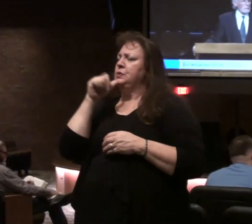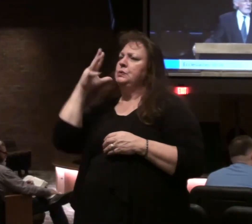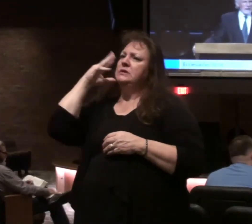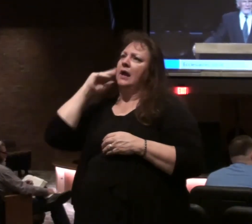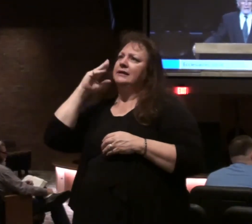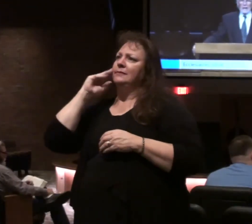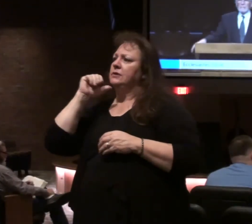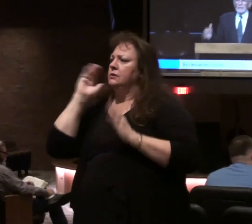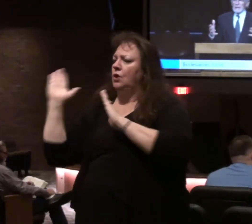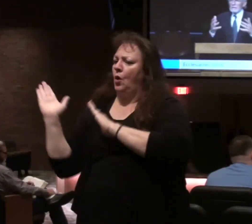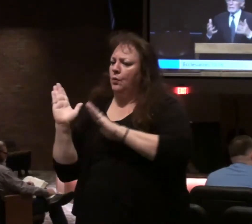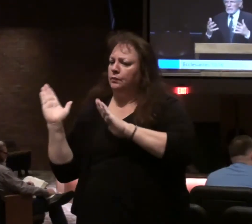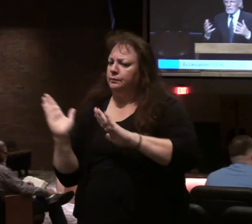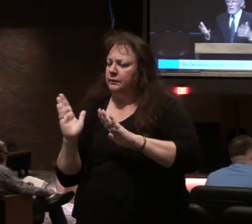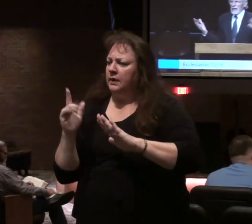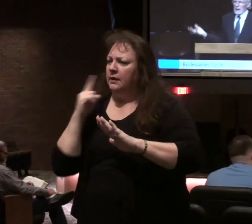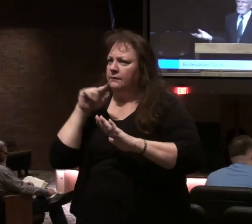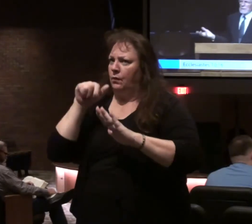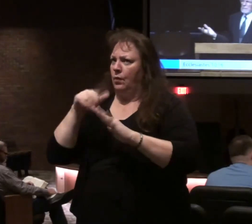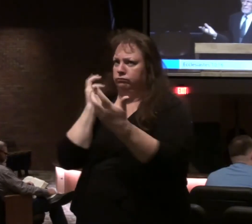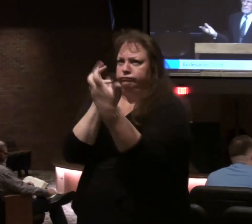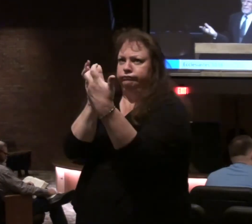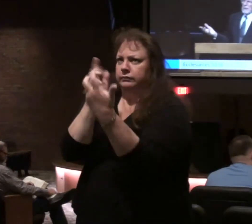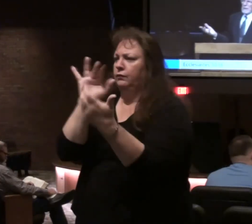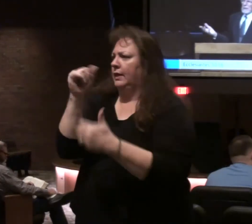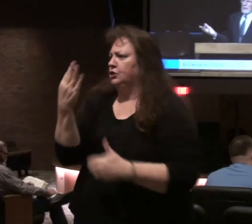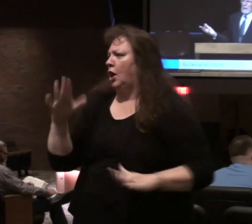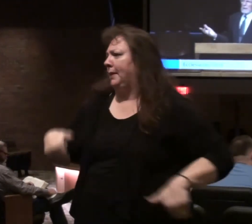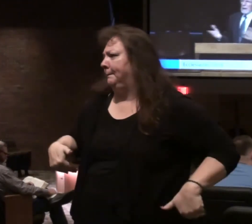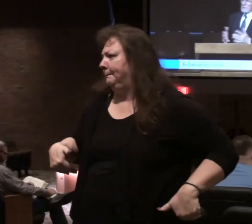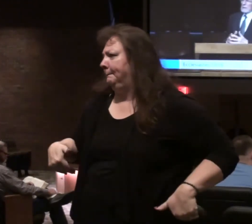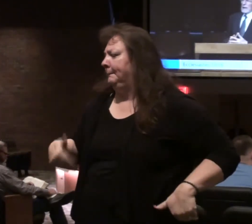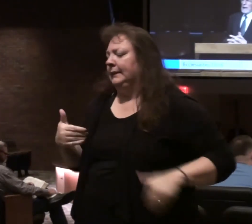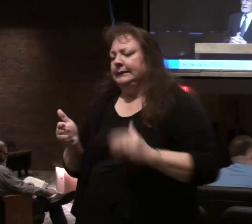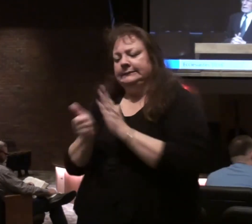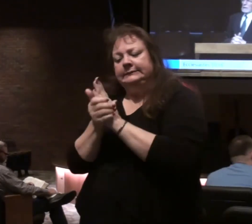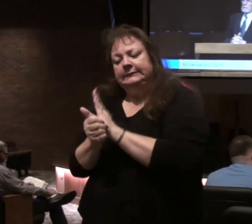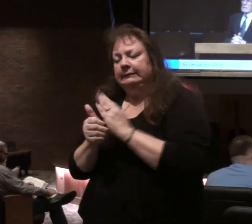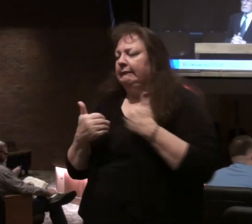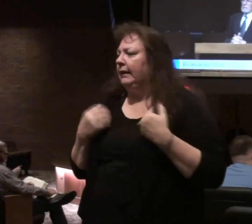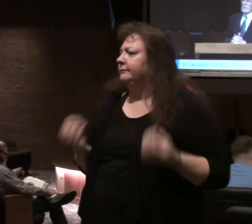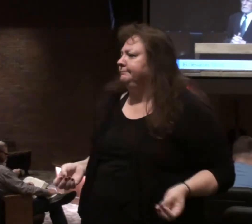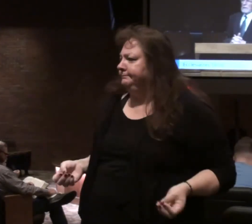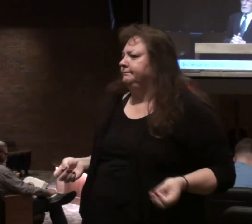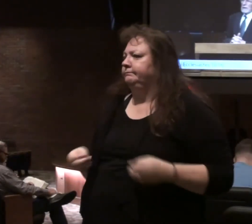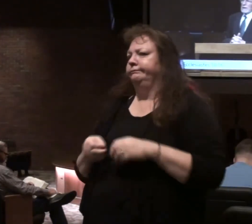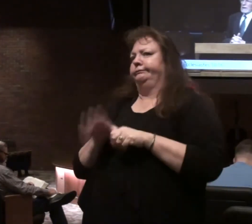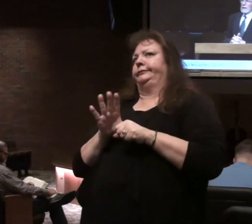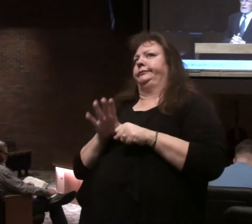not prepared and fitted for the job, not competent to handle it.